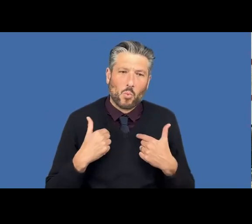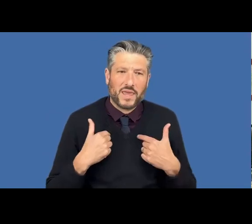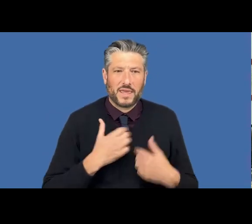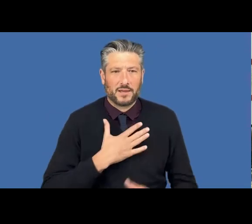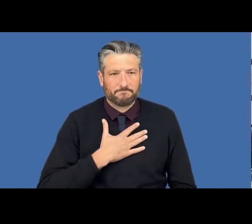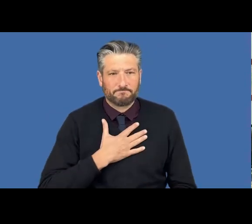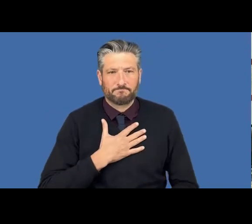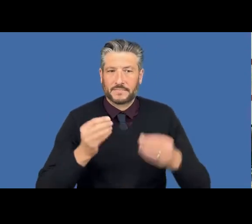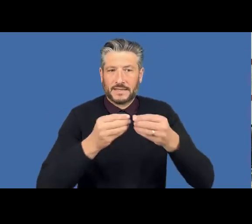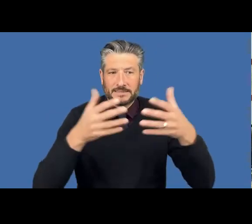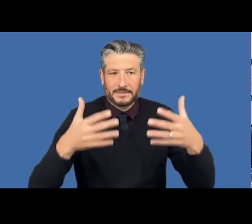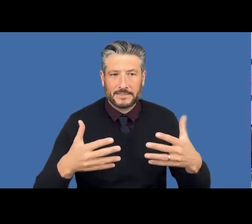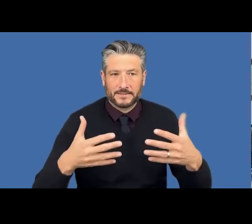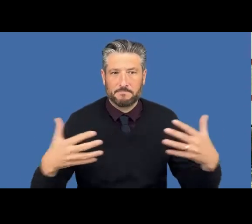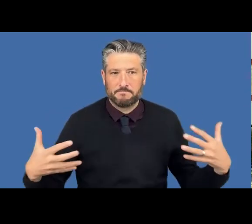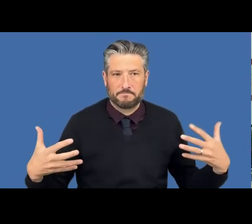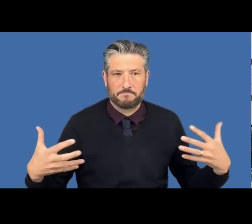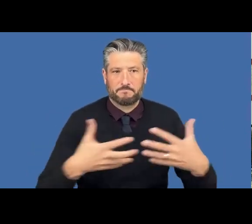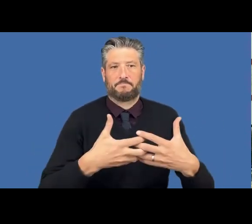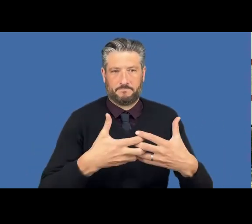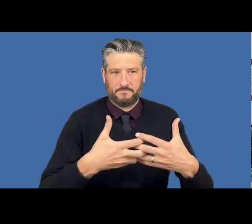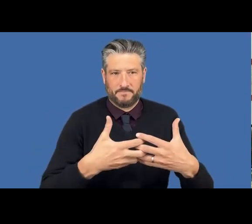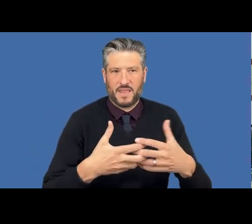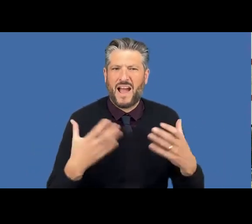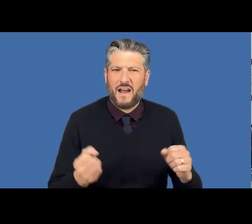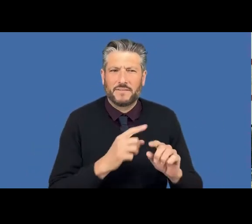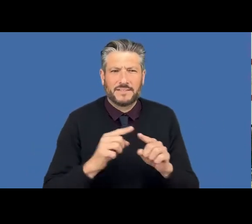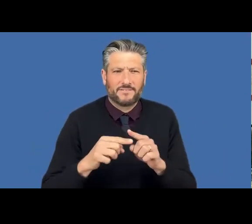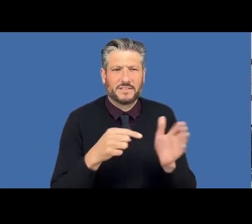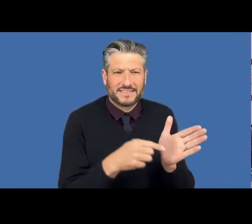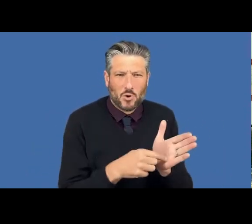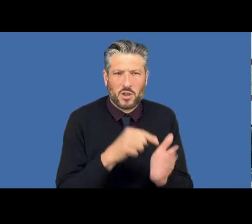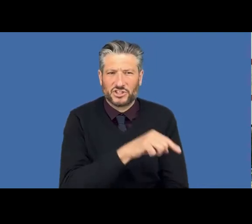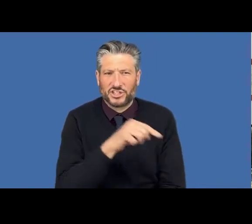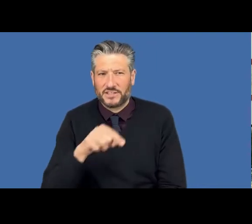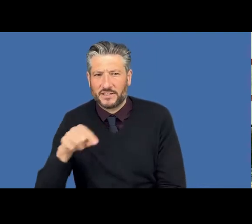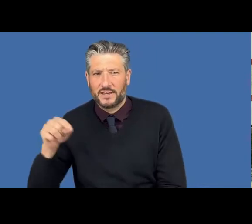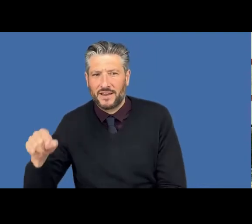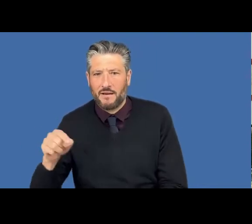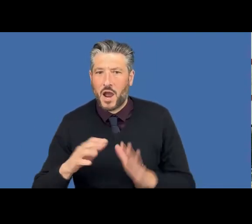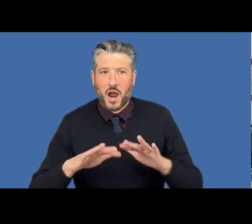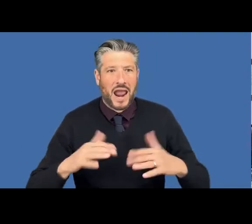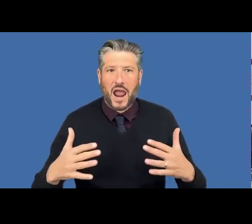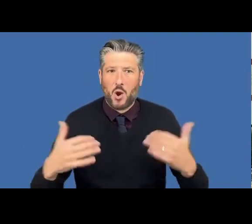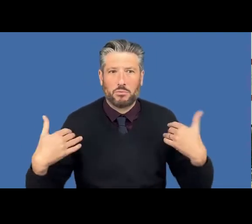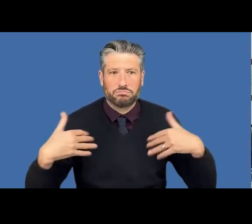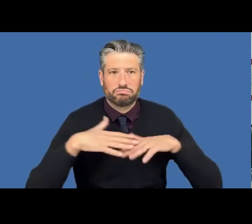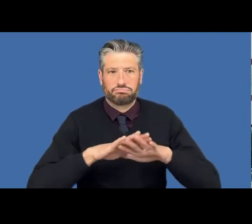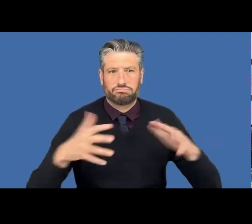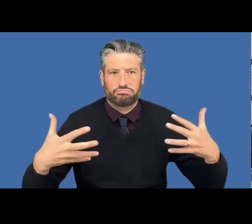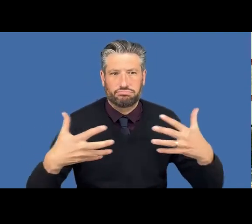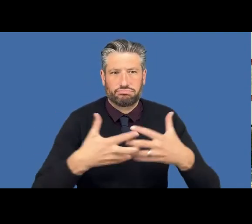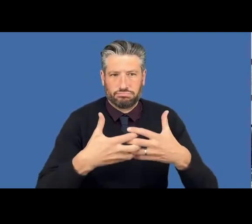work with a lot of different technologies and we have to make them work together. And actually the art of making stuff